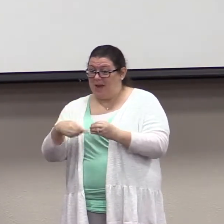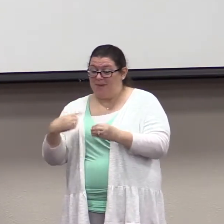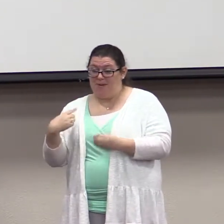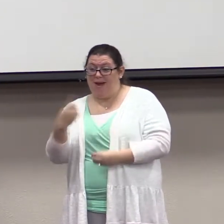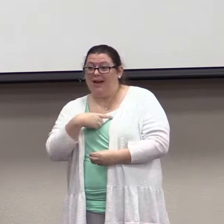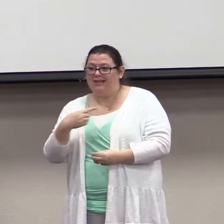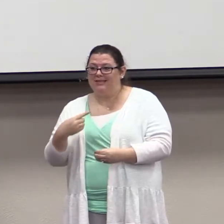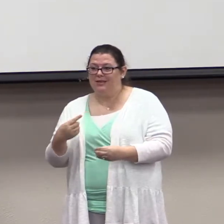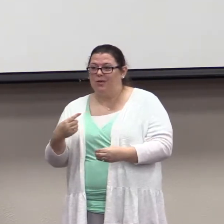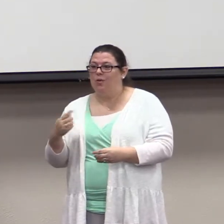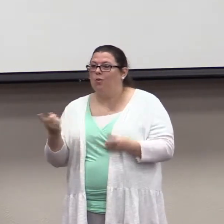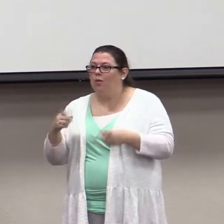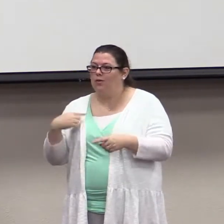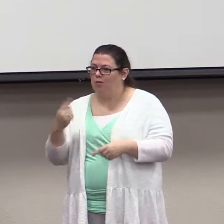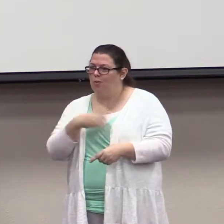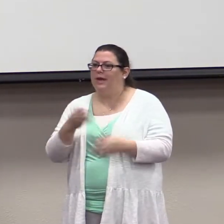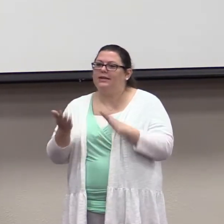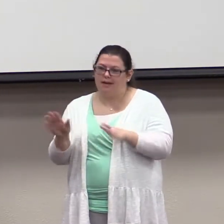had directed us to do.